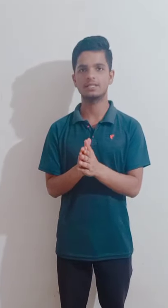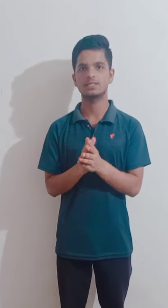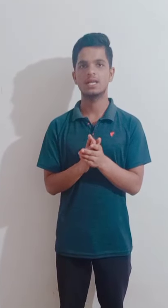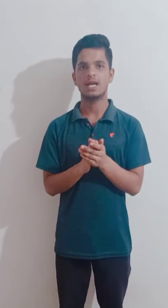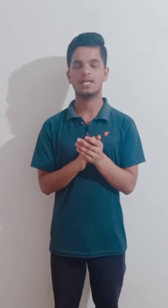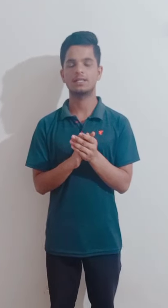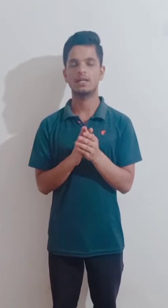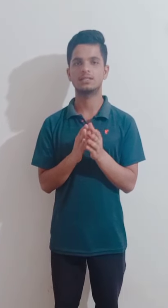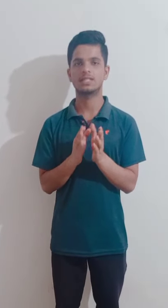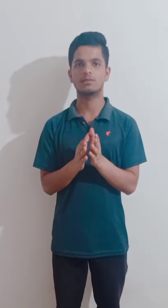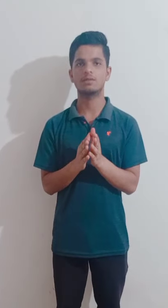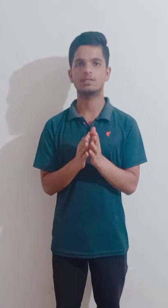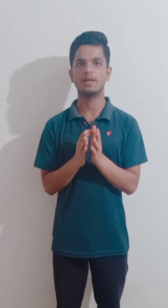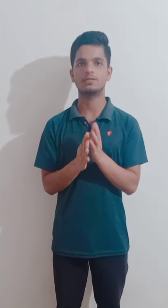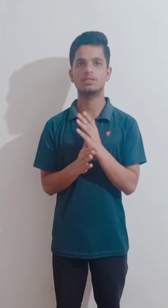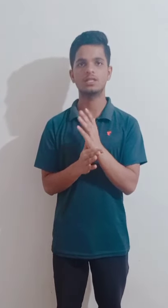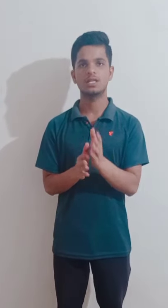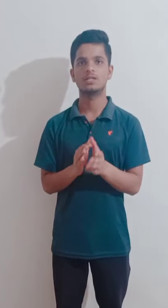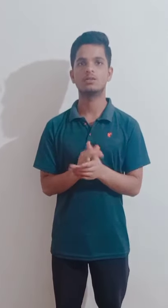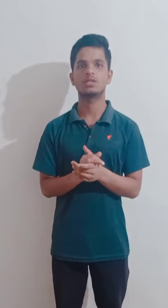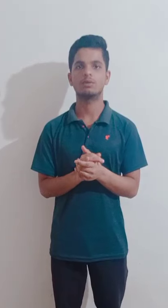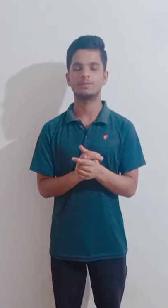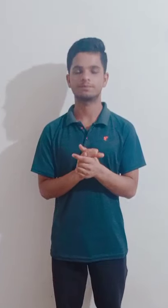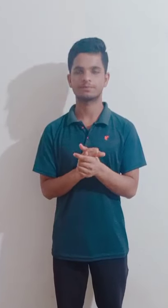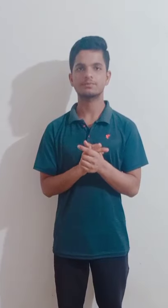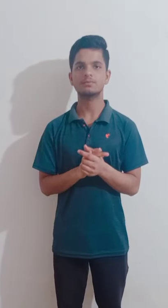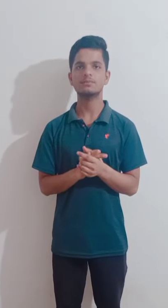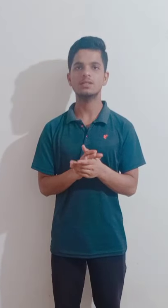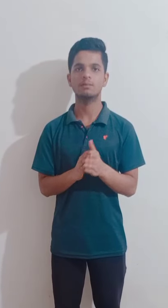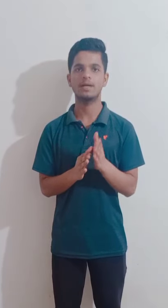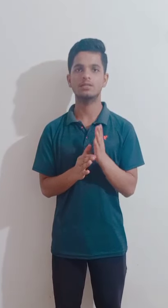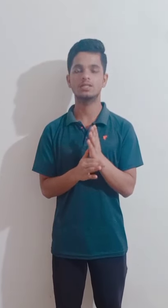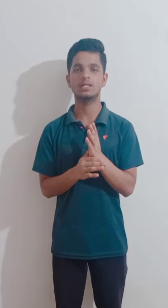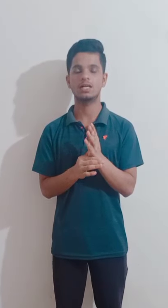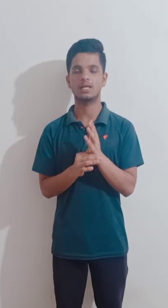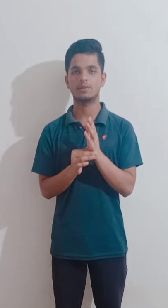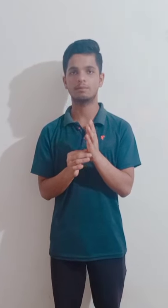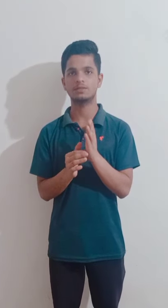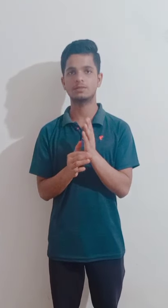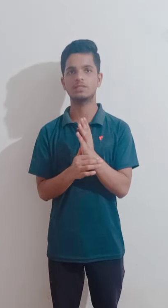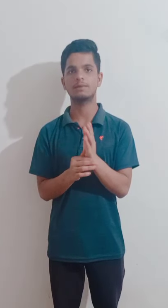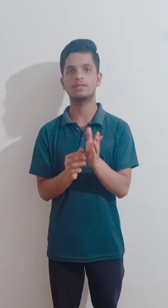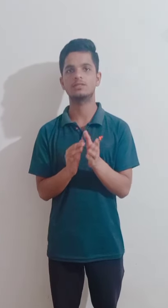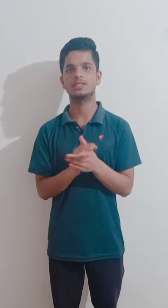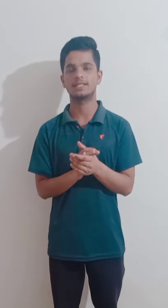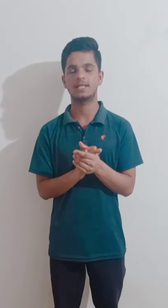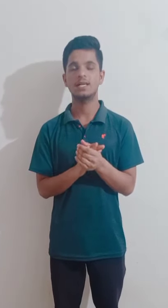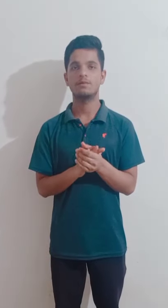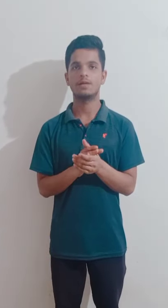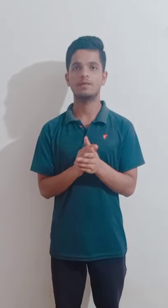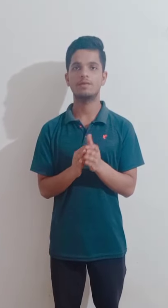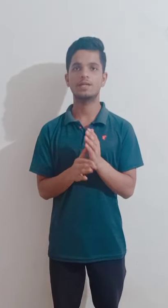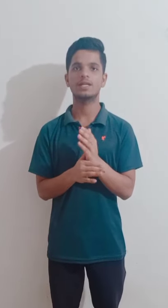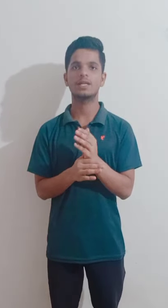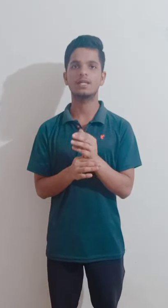and second one is by using new keyword. By using first we see by using literal. Whenever we create a string